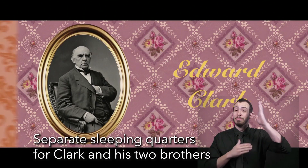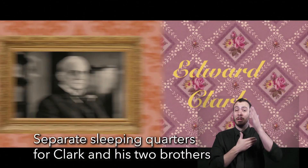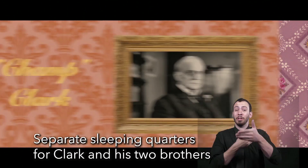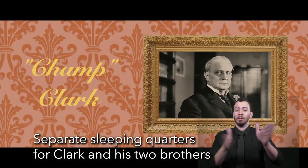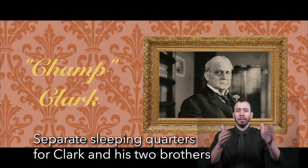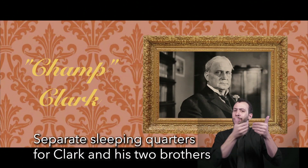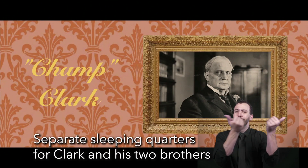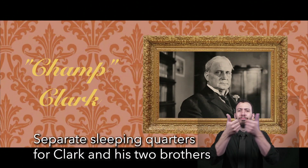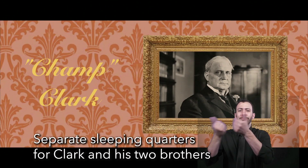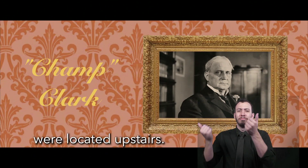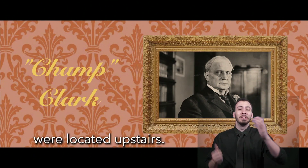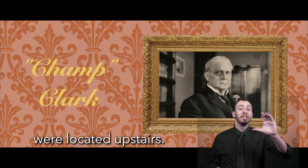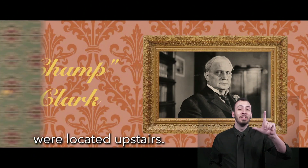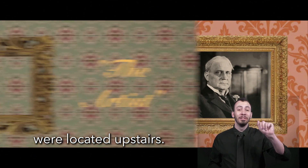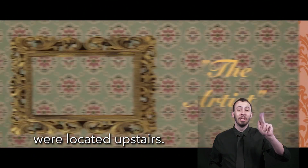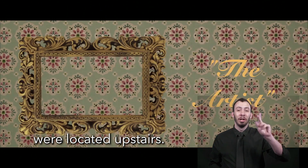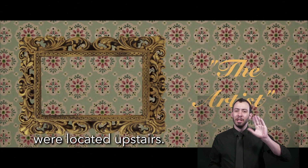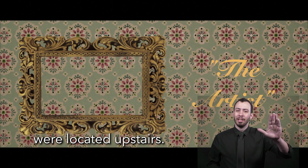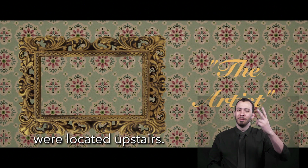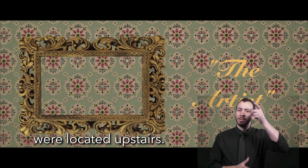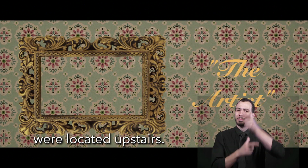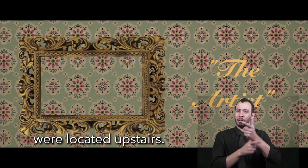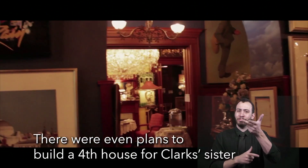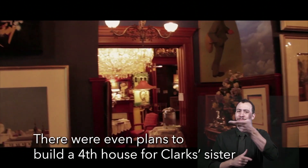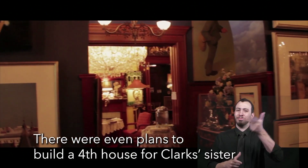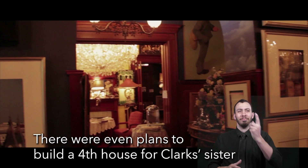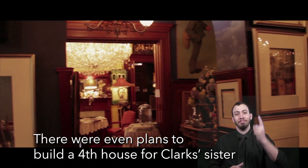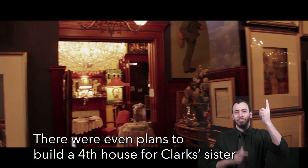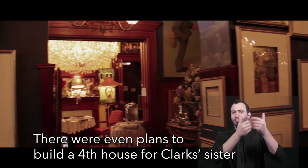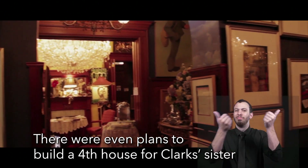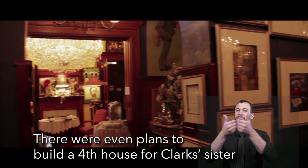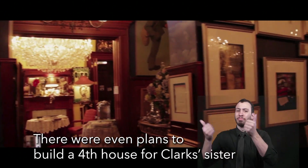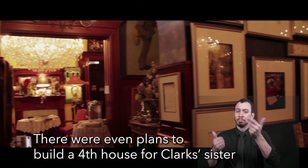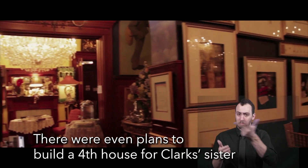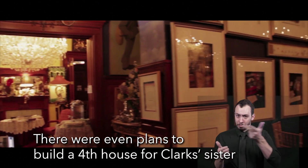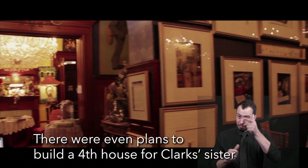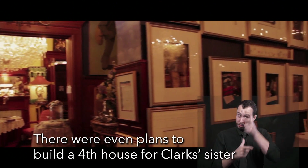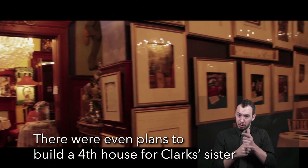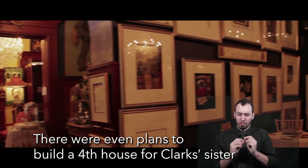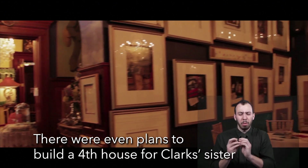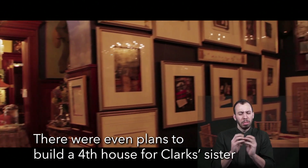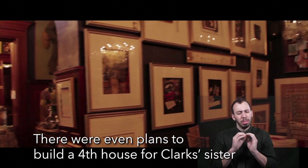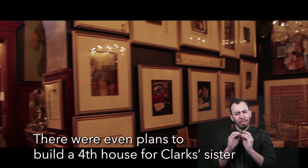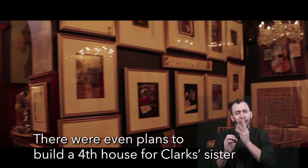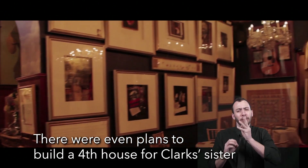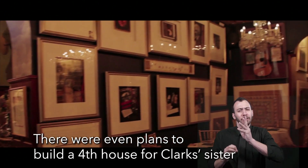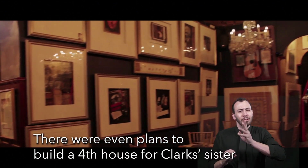for Clark and his 2 brothers were located upstairs. There were even plans to build a 4th house for Clark's sister in the